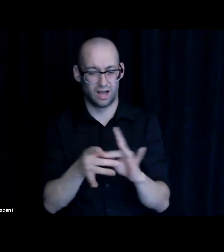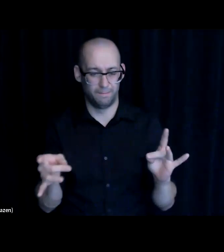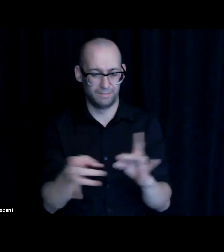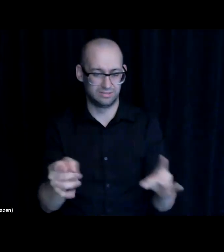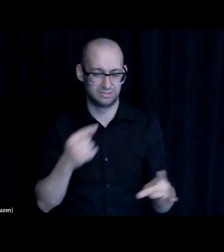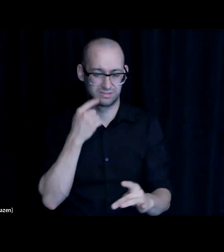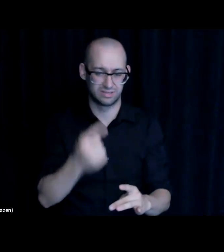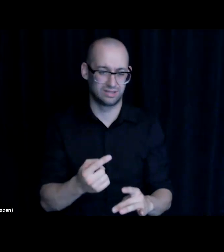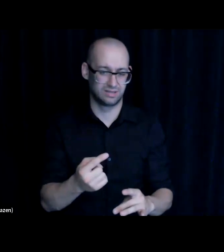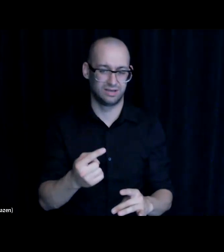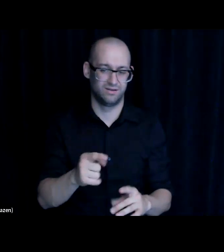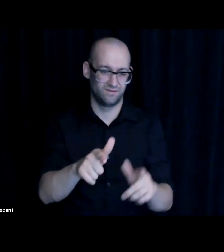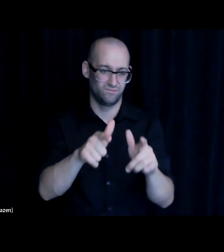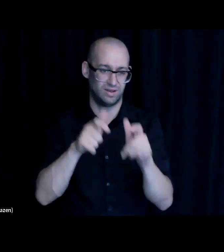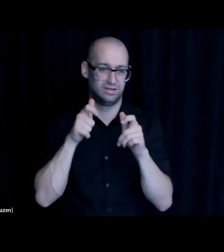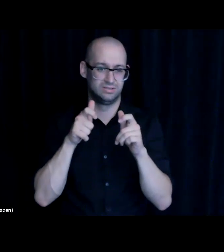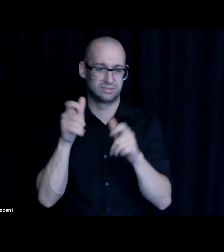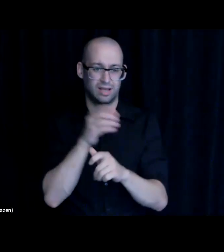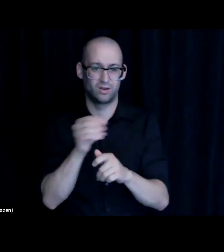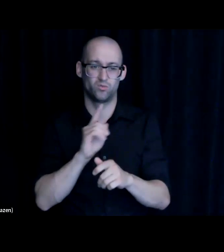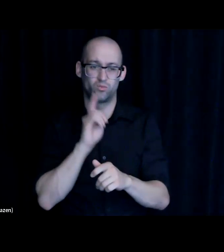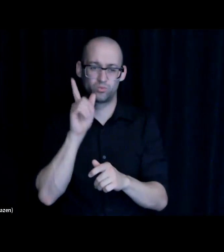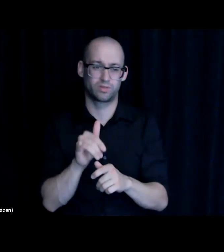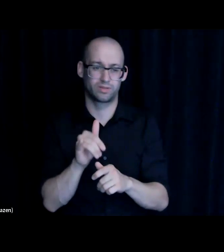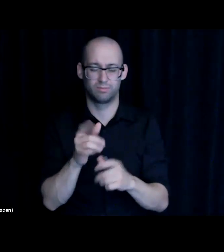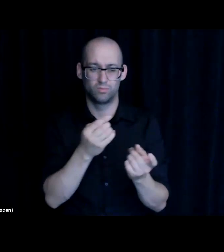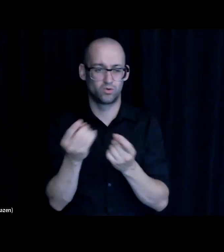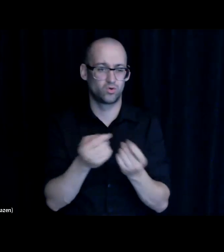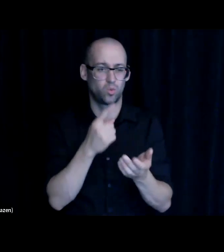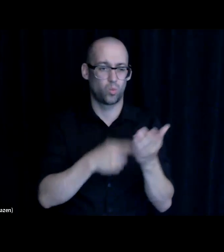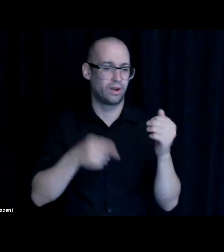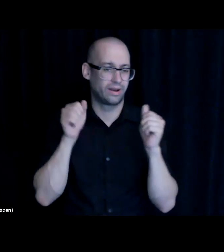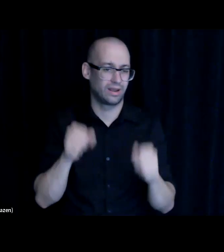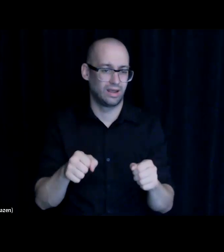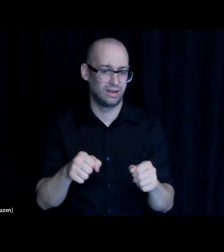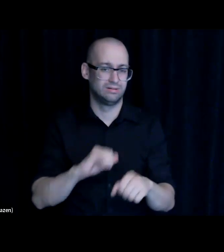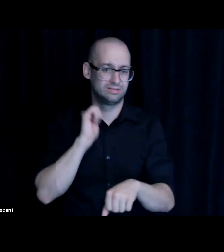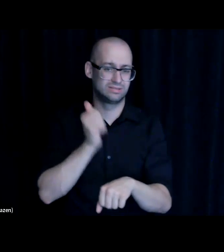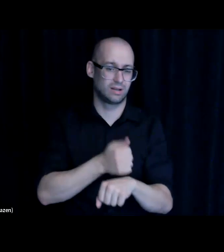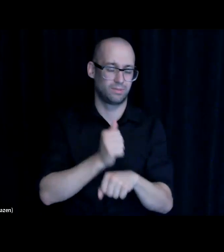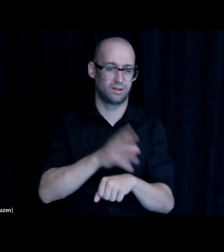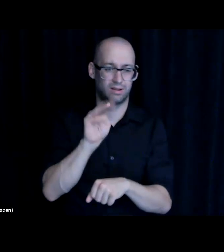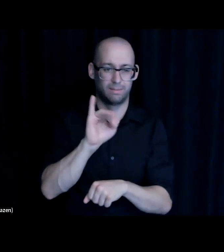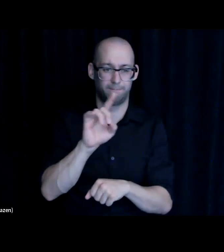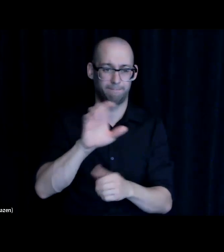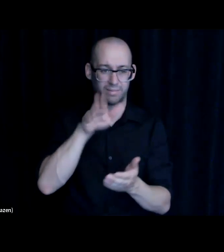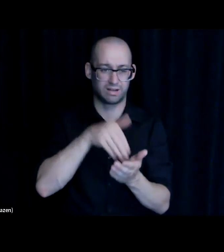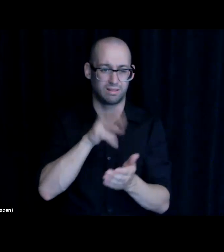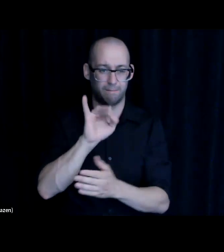you know, expediting and just really doing what we can to get the deployment of middle mile and last mile programs out